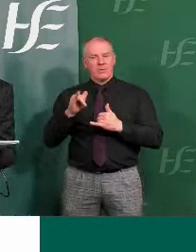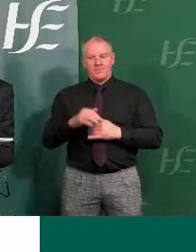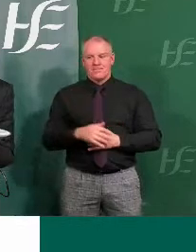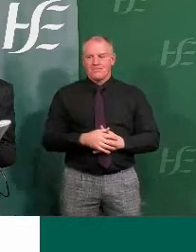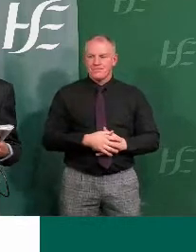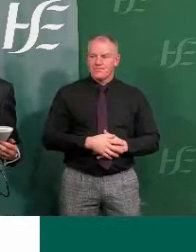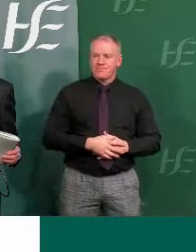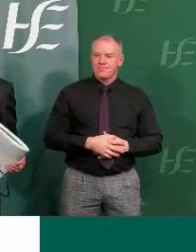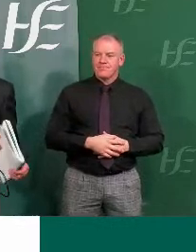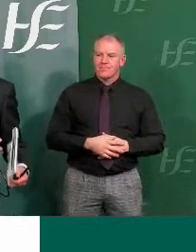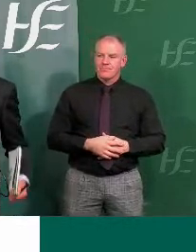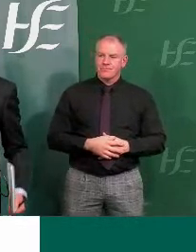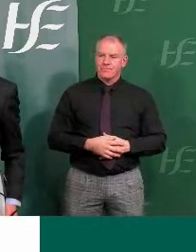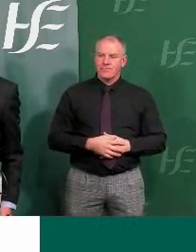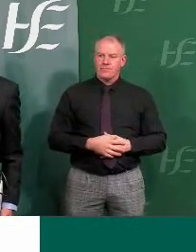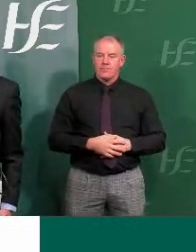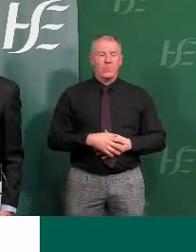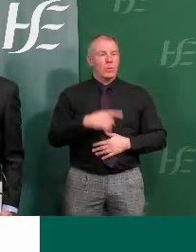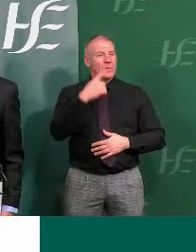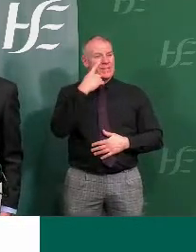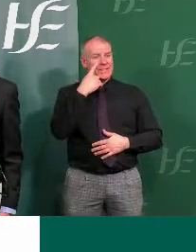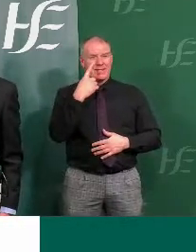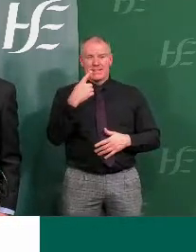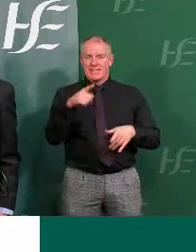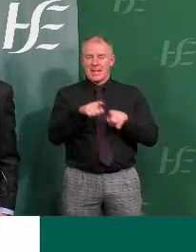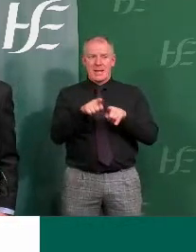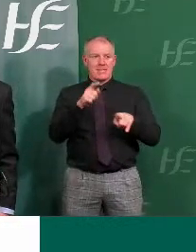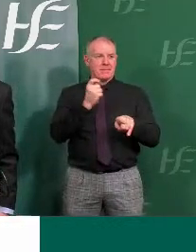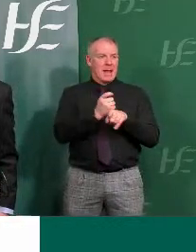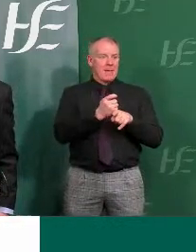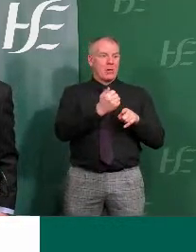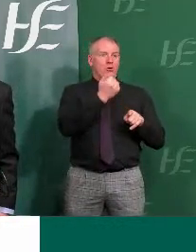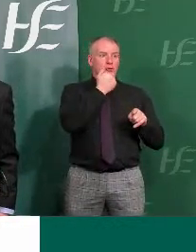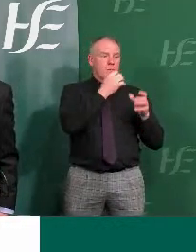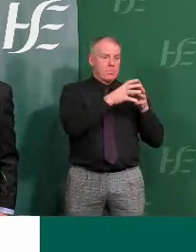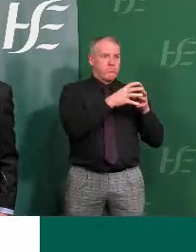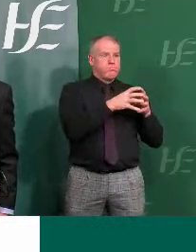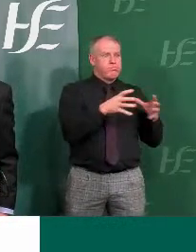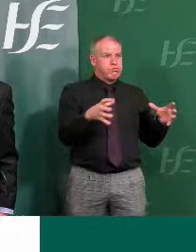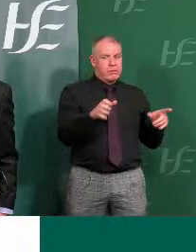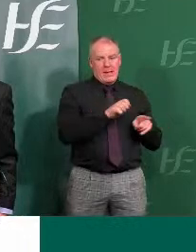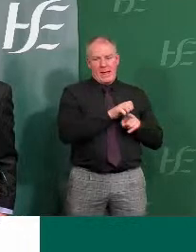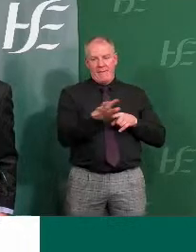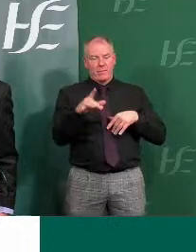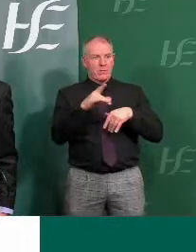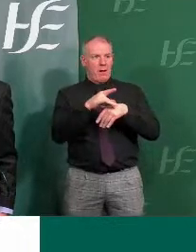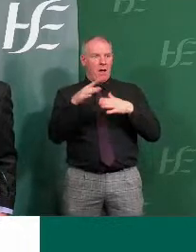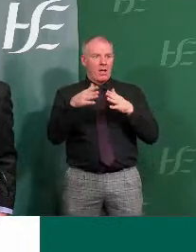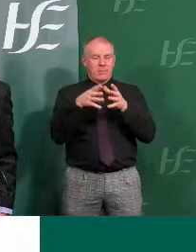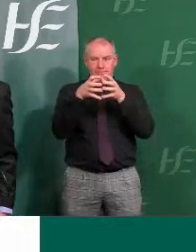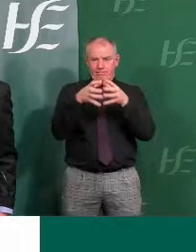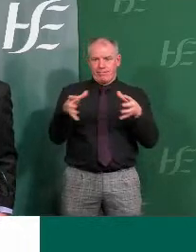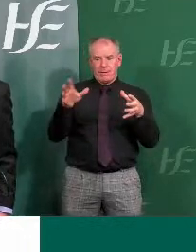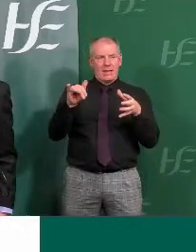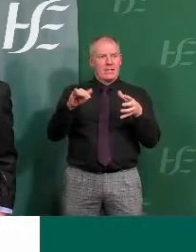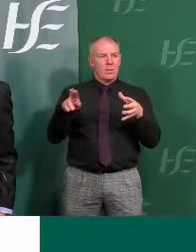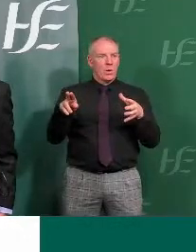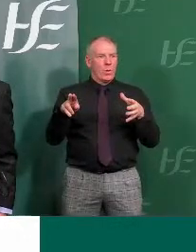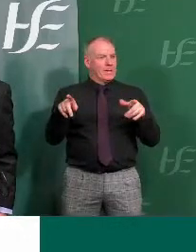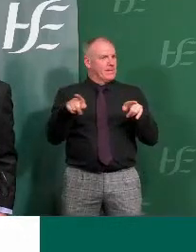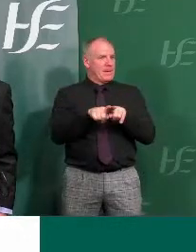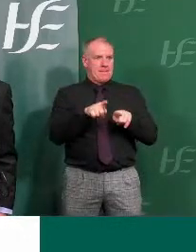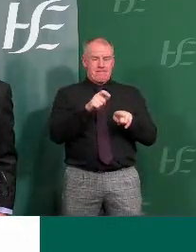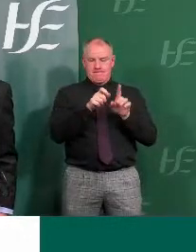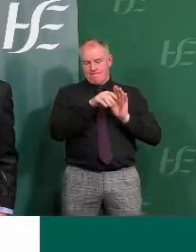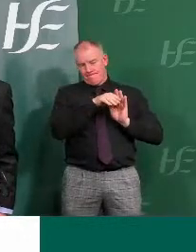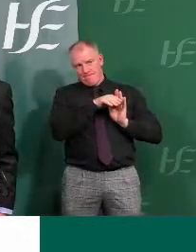we've seen is the parallel rise in cases along with hospitalisation, ICU. The congruence isn't